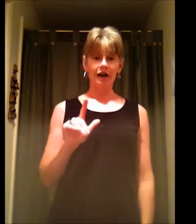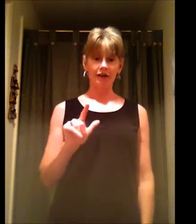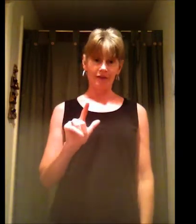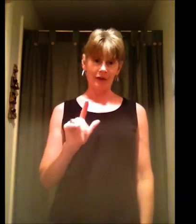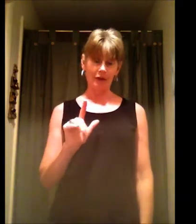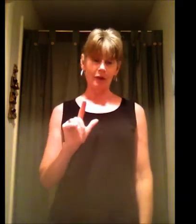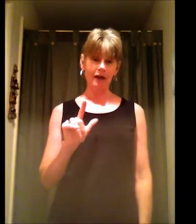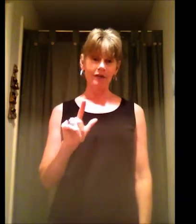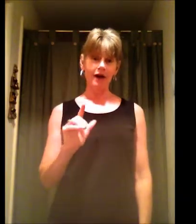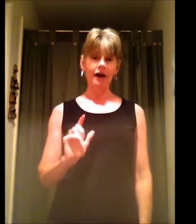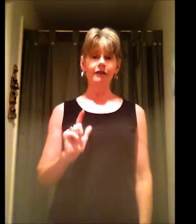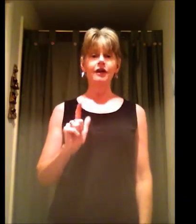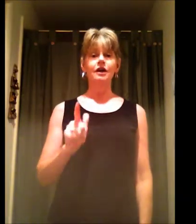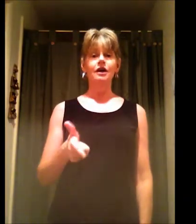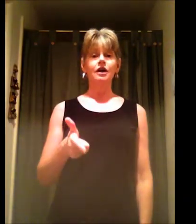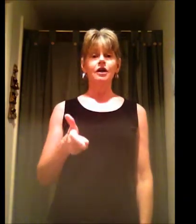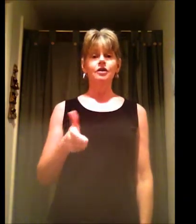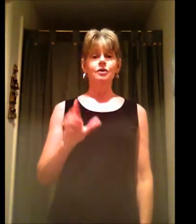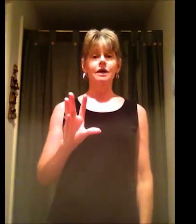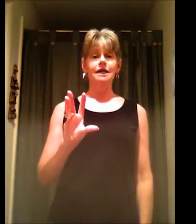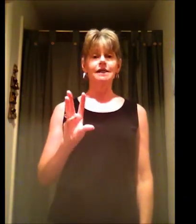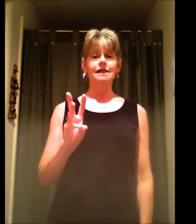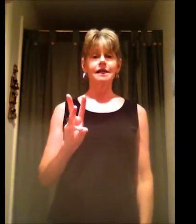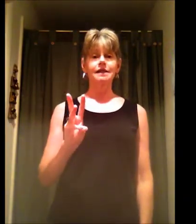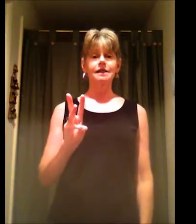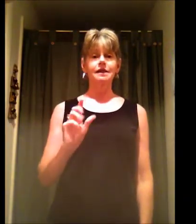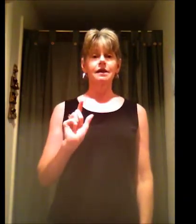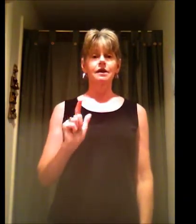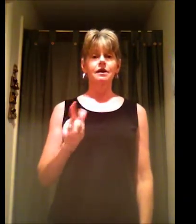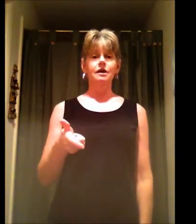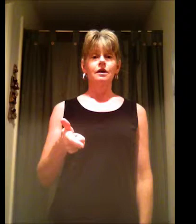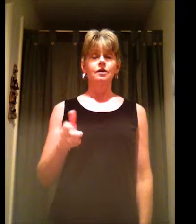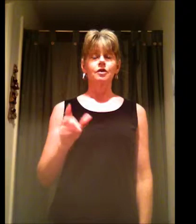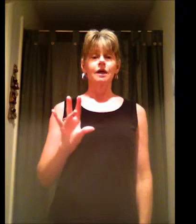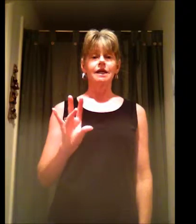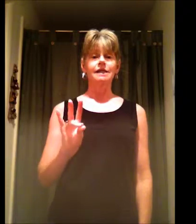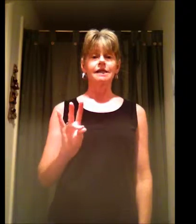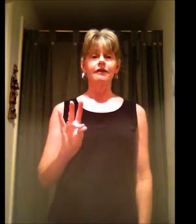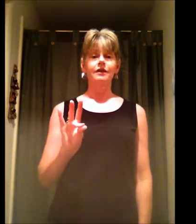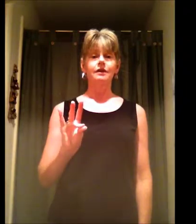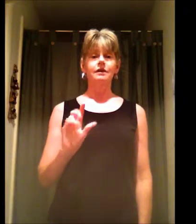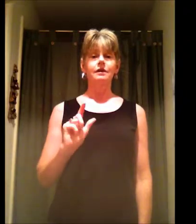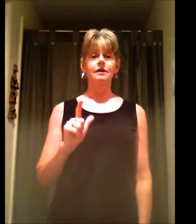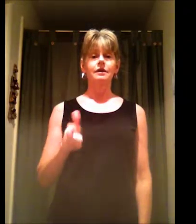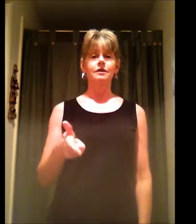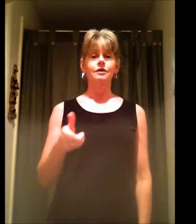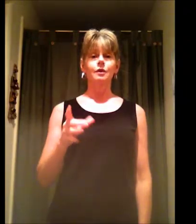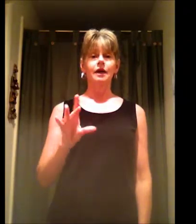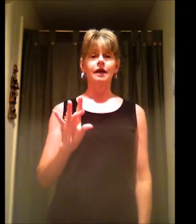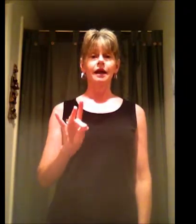25, 25, 26, 27,